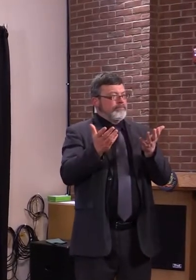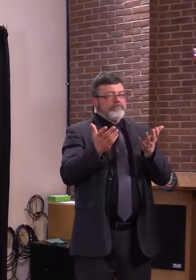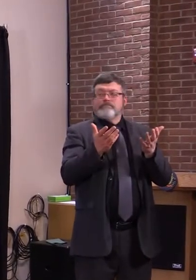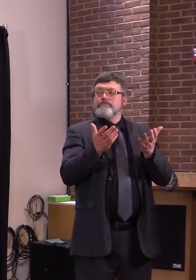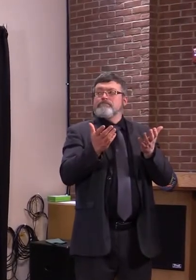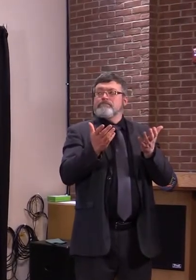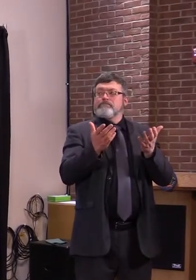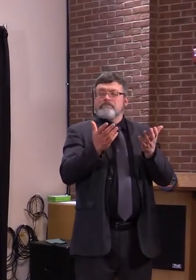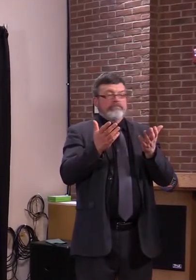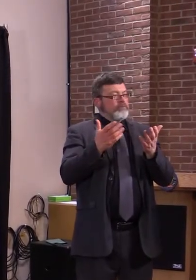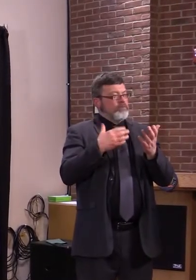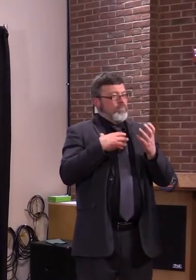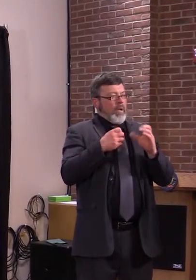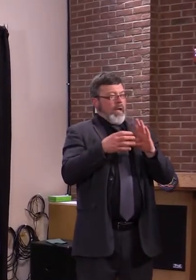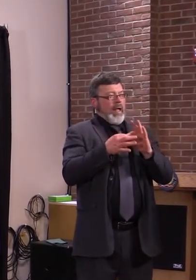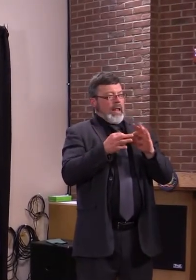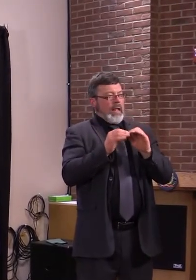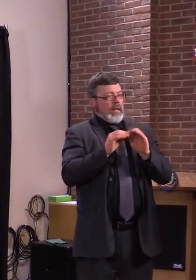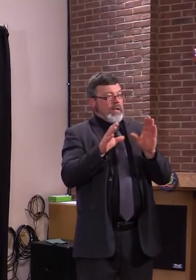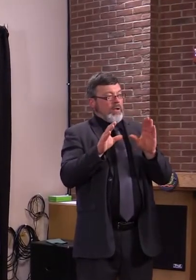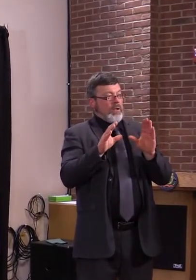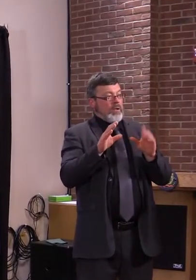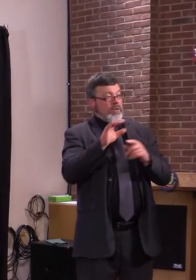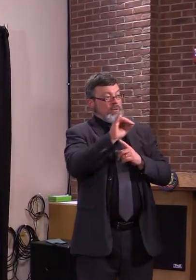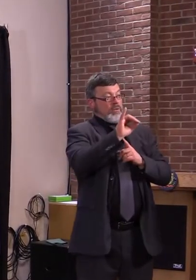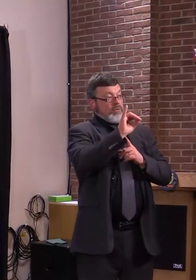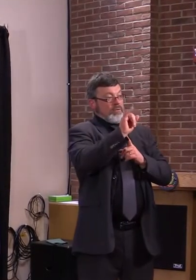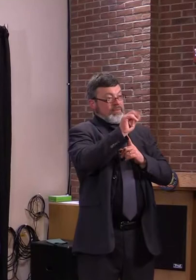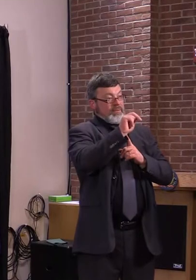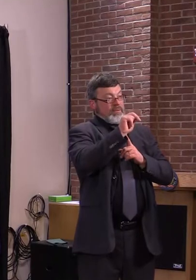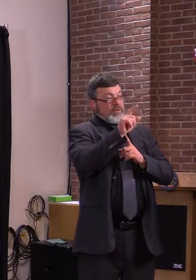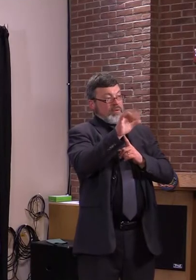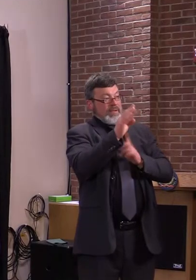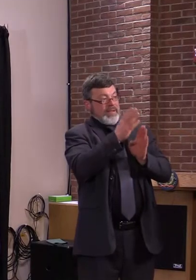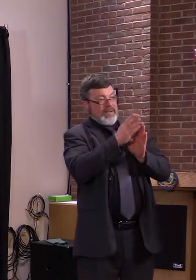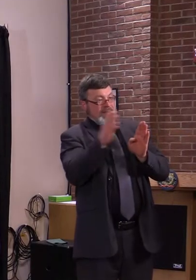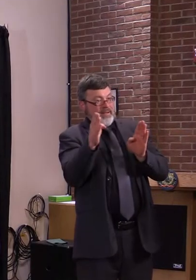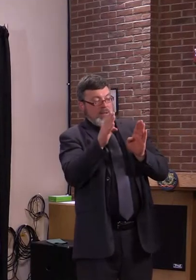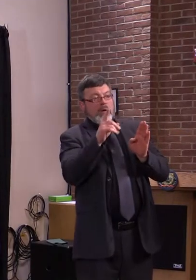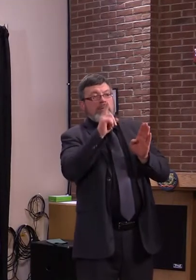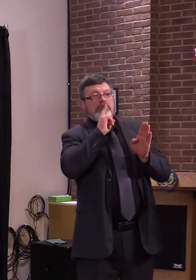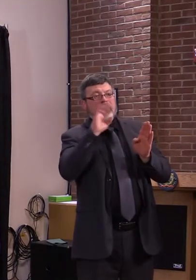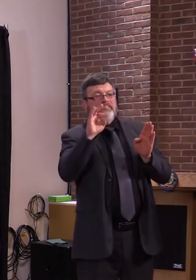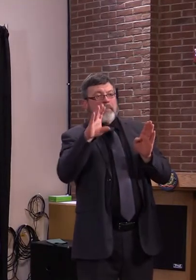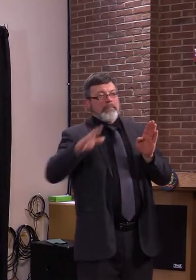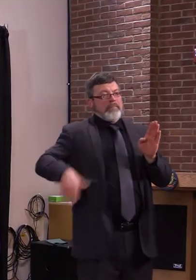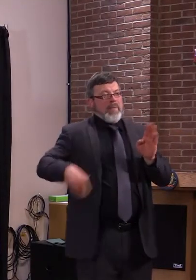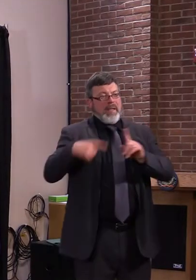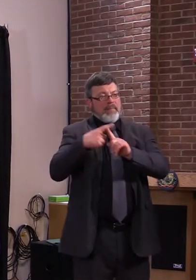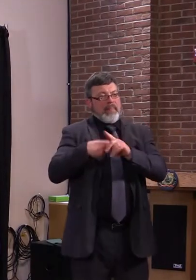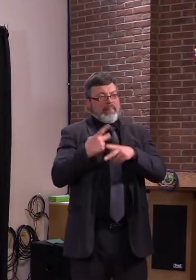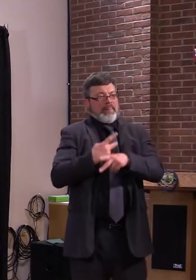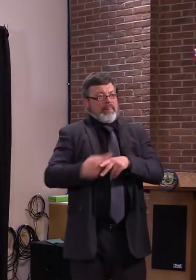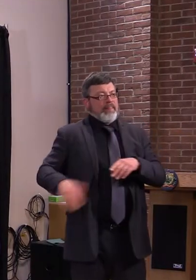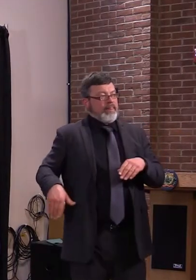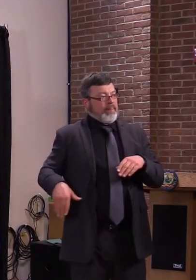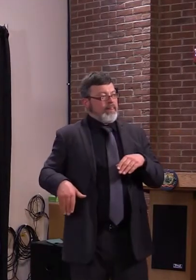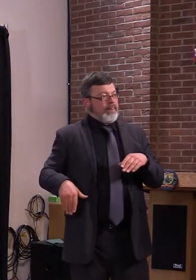experience through January 29th, so it doesn't include February. There we had